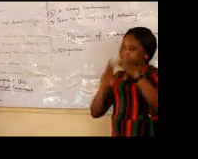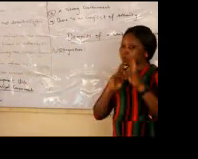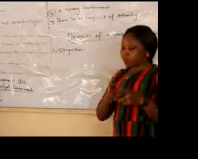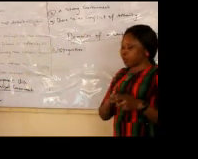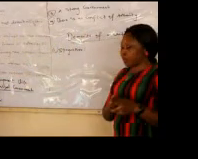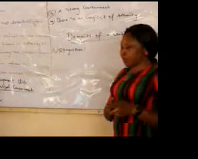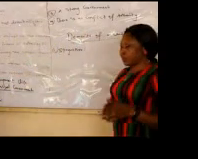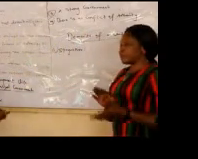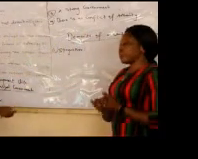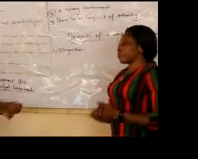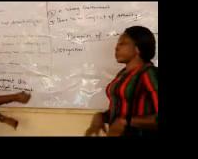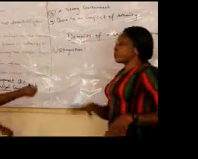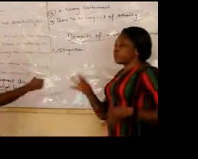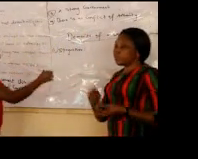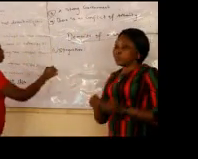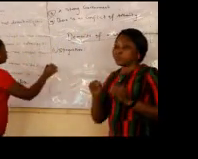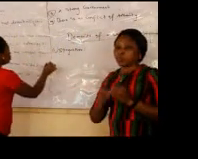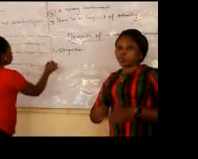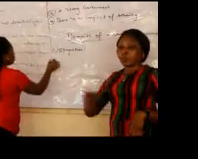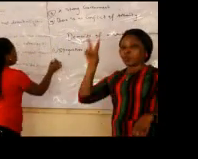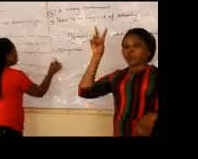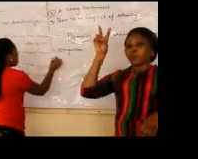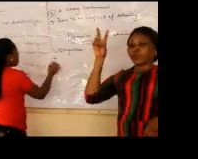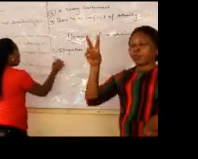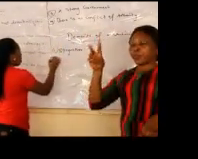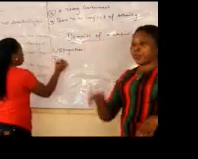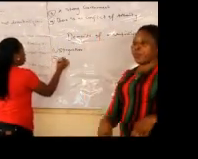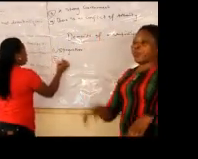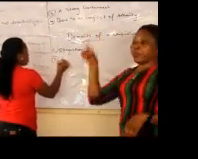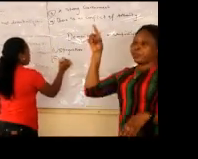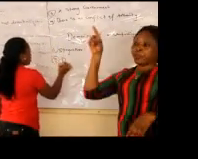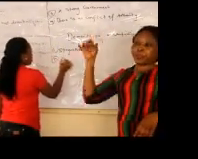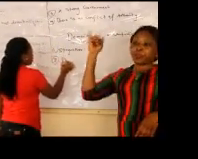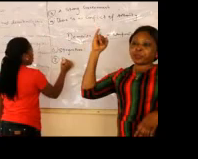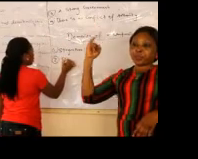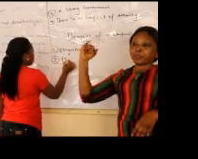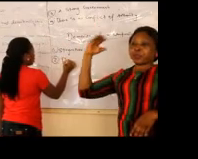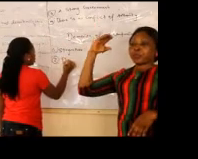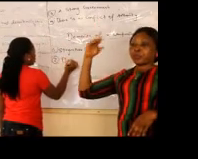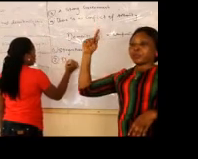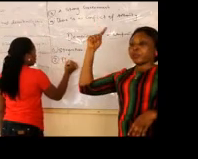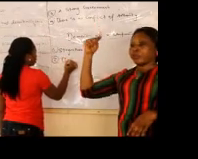is dictatorship. This system encourages what?